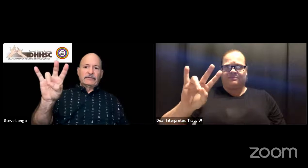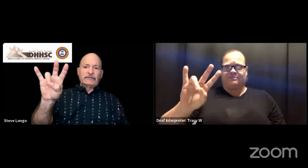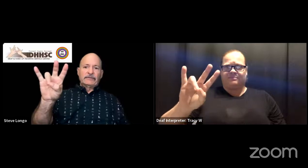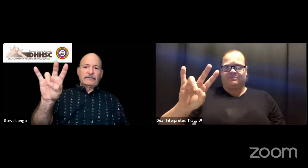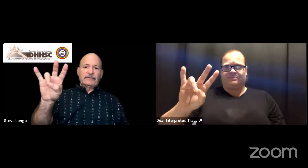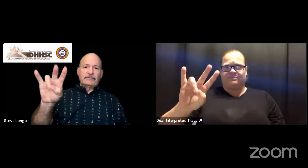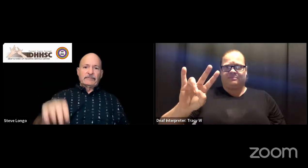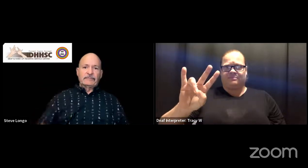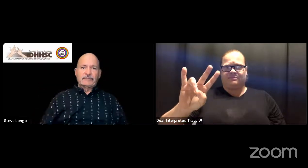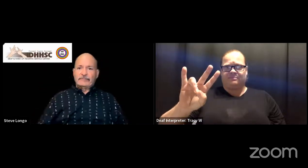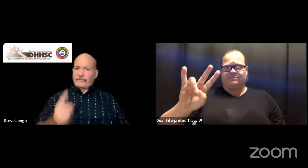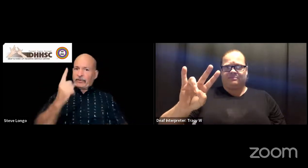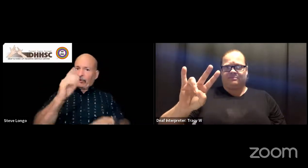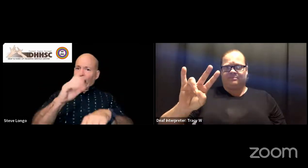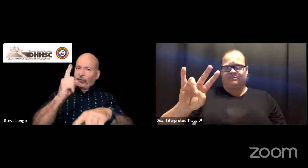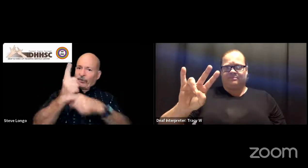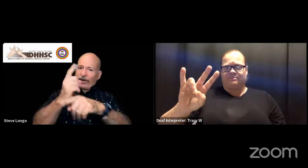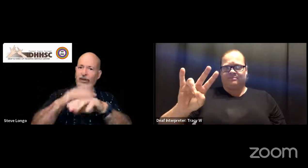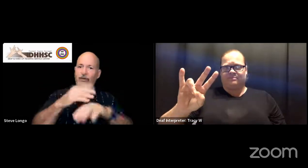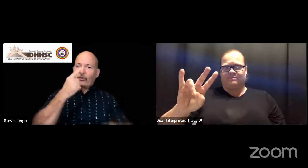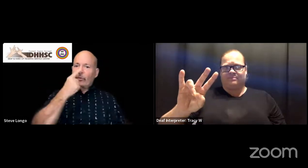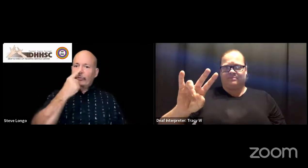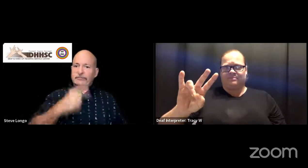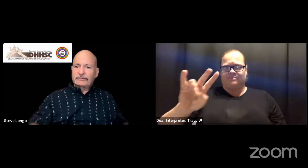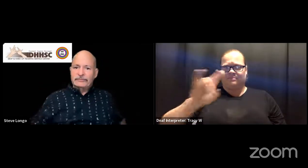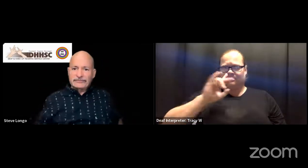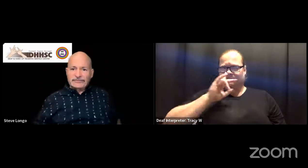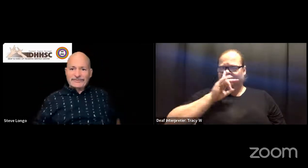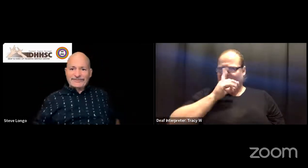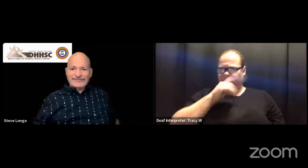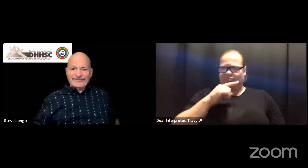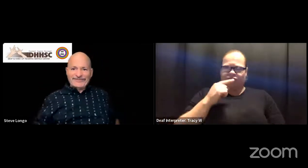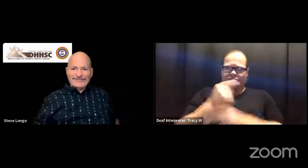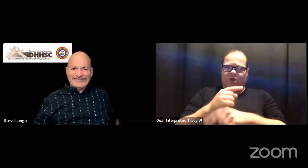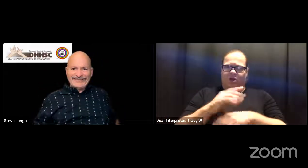7:57. Right on.